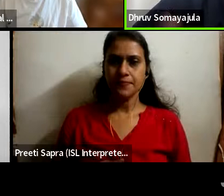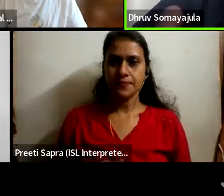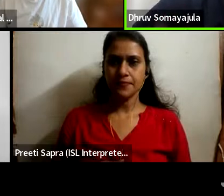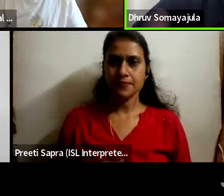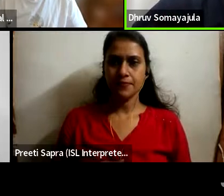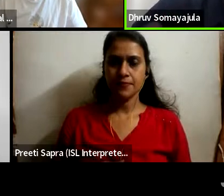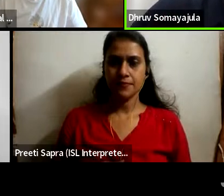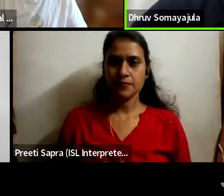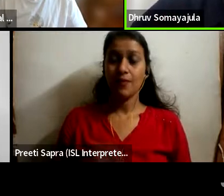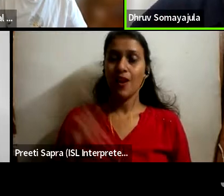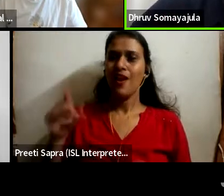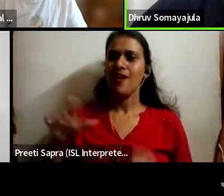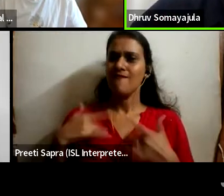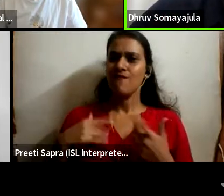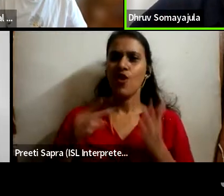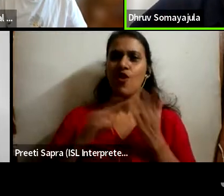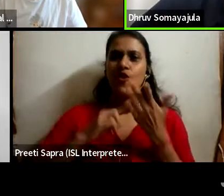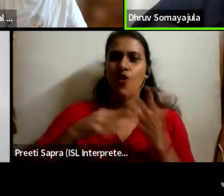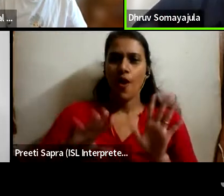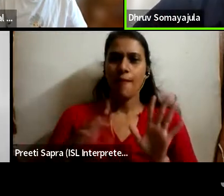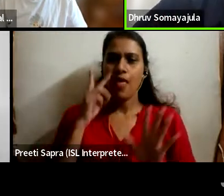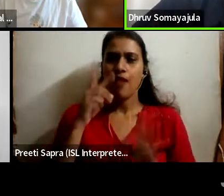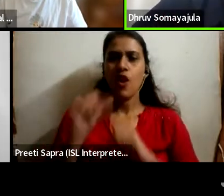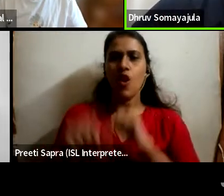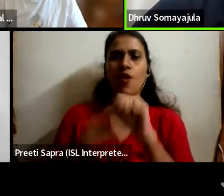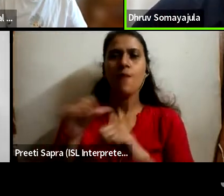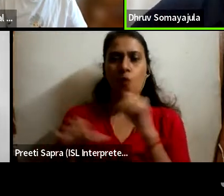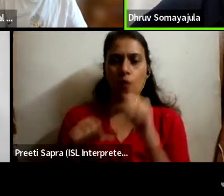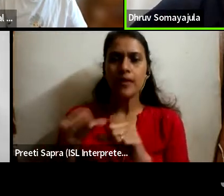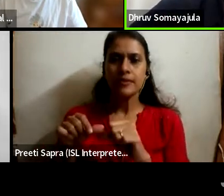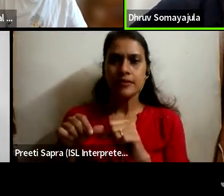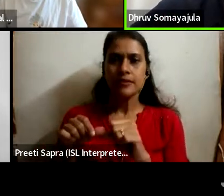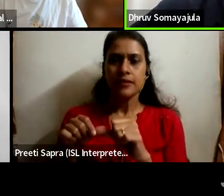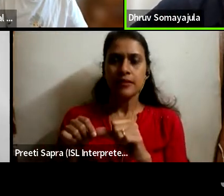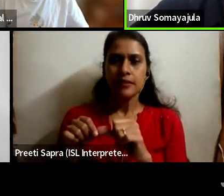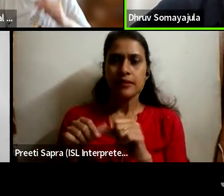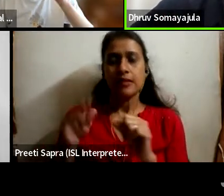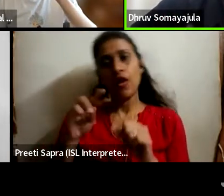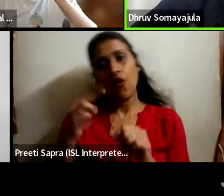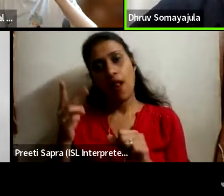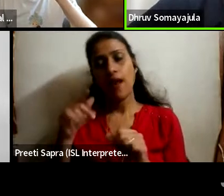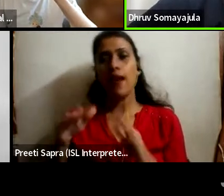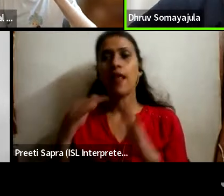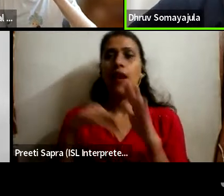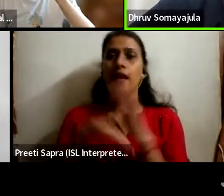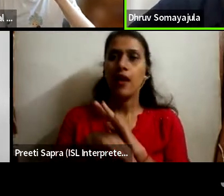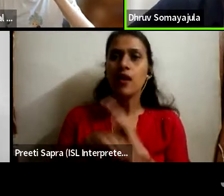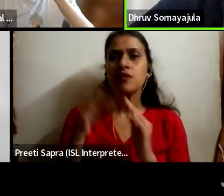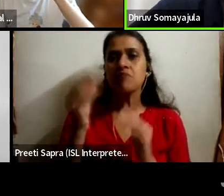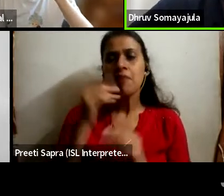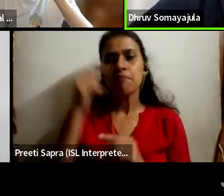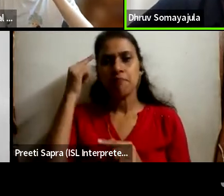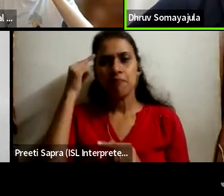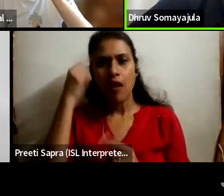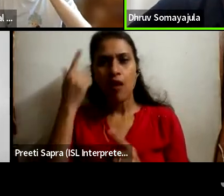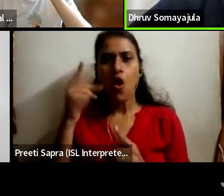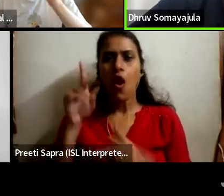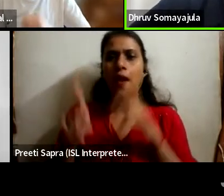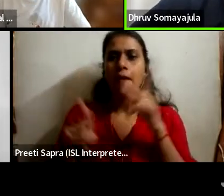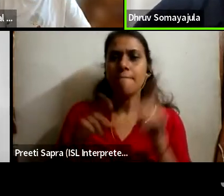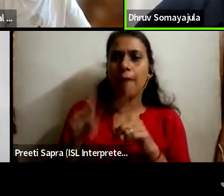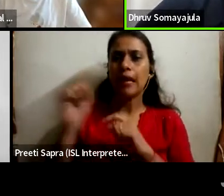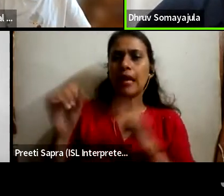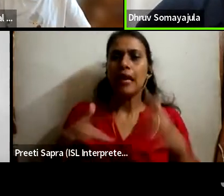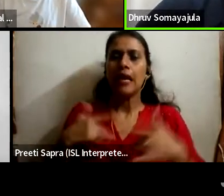will normally be prohibited for being processed unless it falls under certain consent or public interest